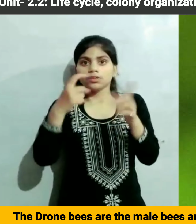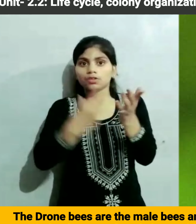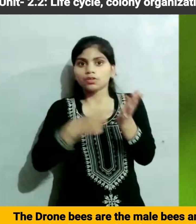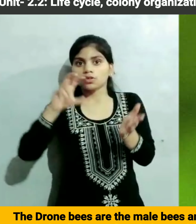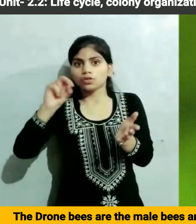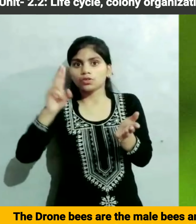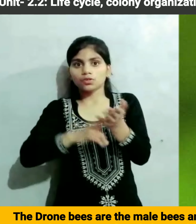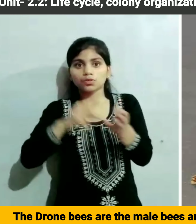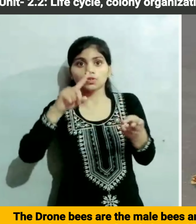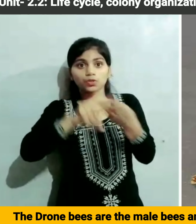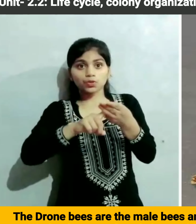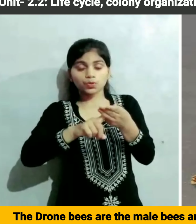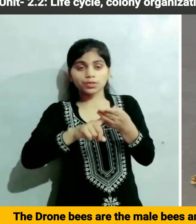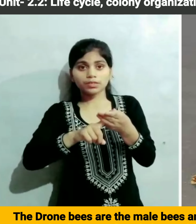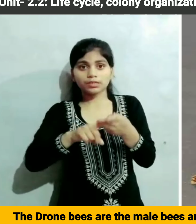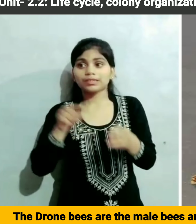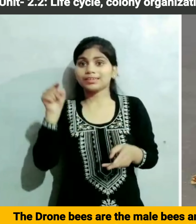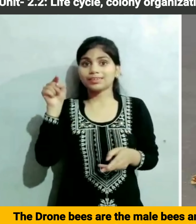queen bee.